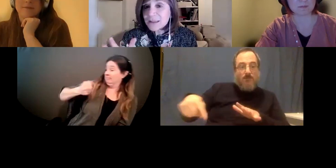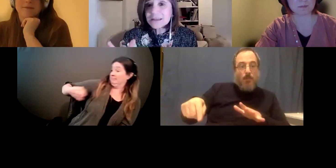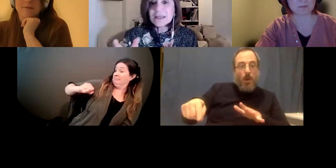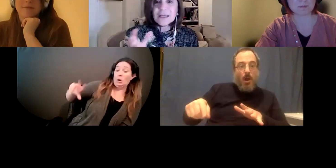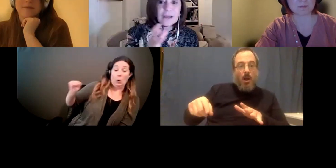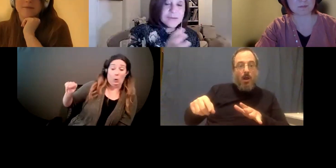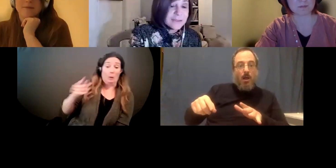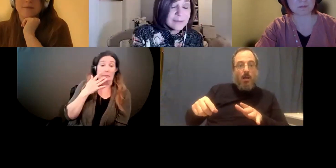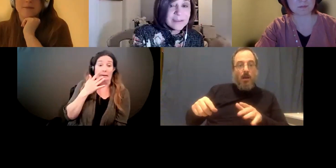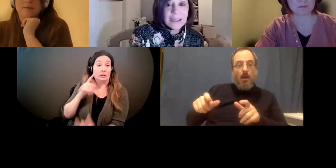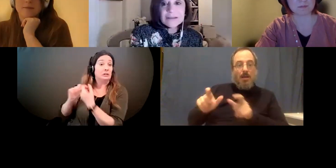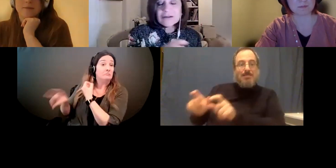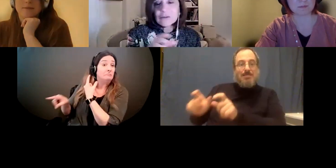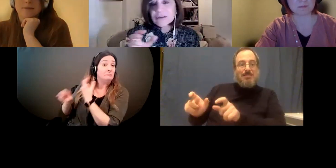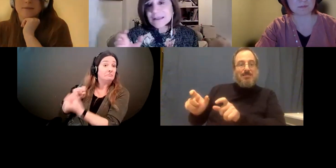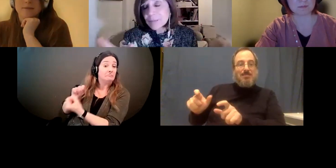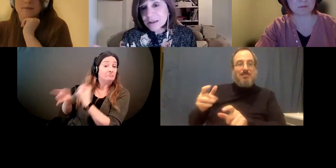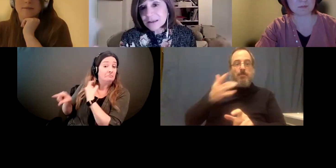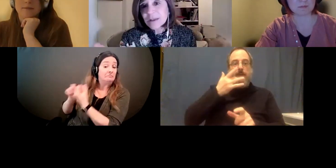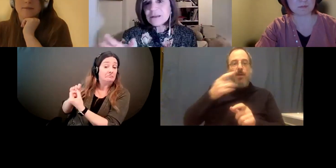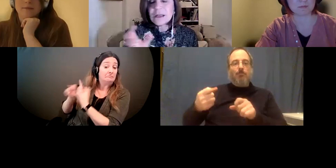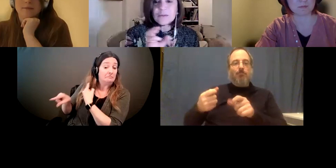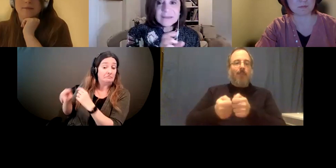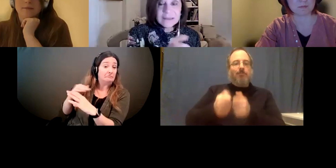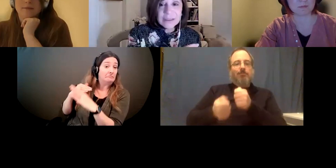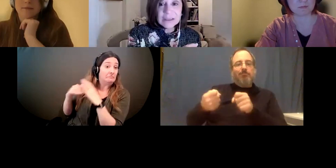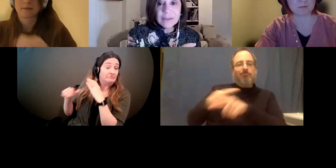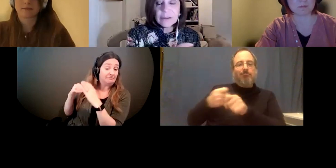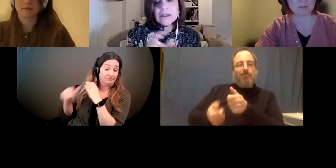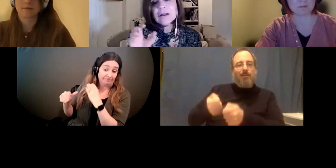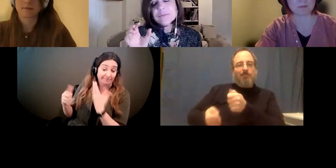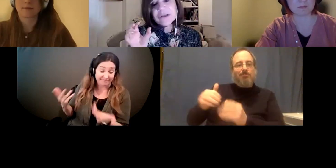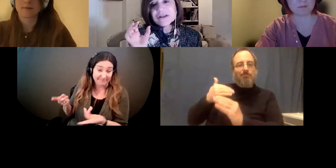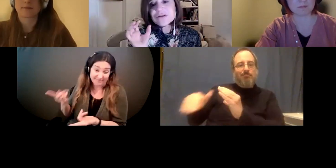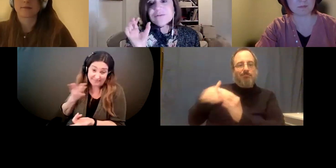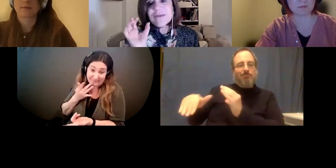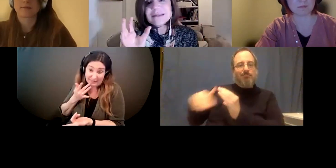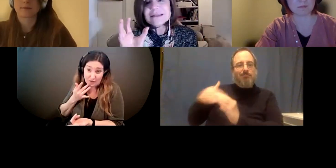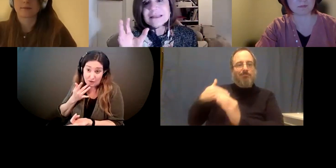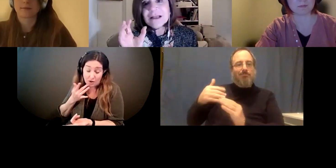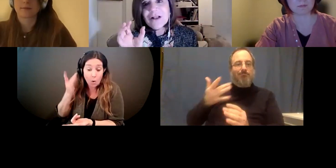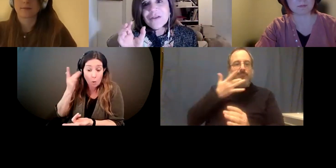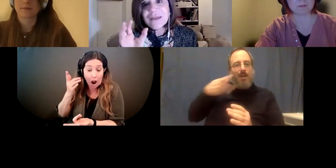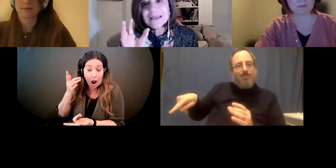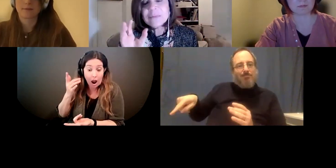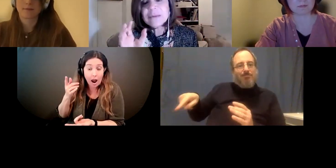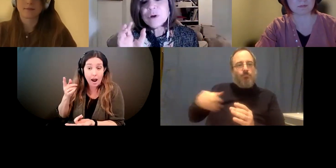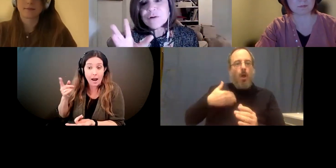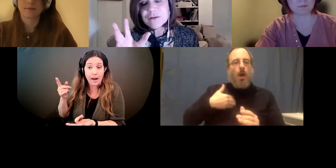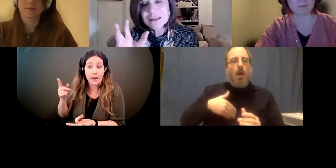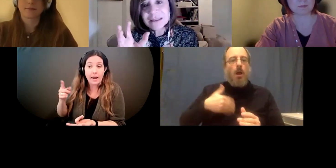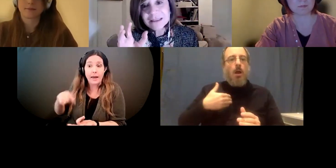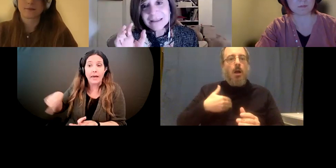a text and I will send them a text, or they want to send me an email and I will send them an email, because there's the fantasy that they can